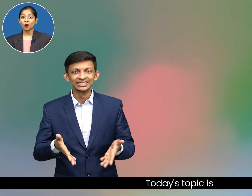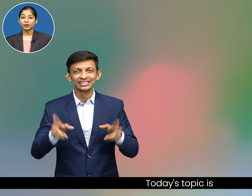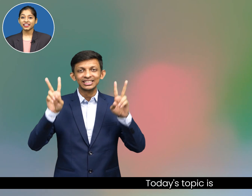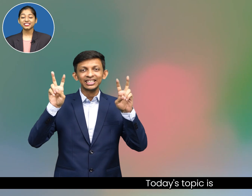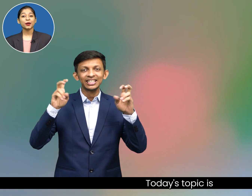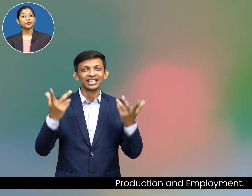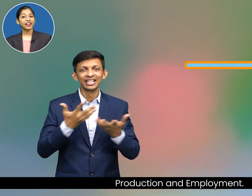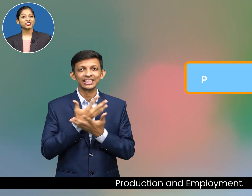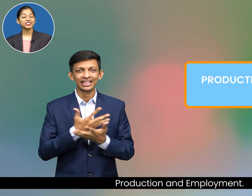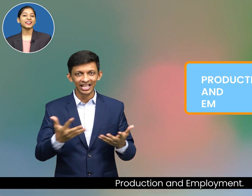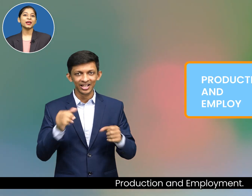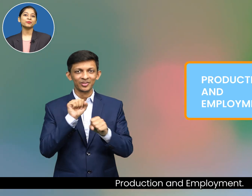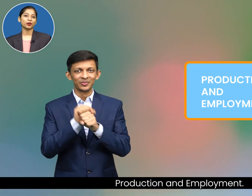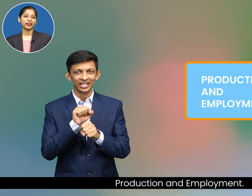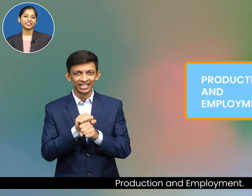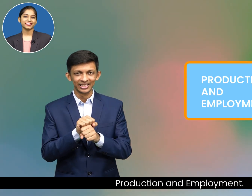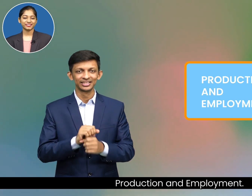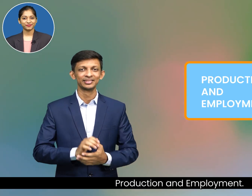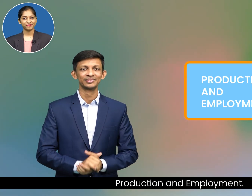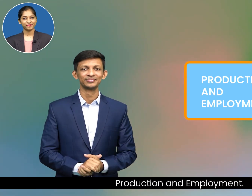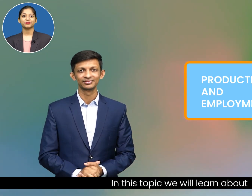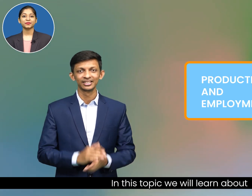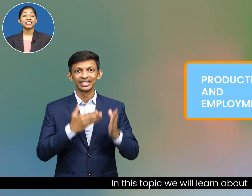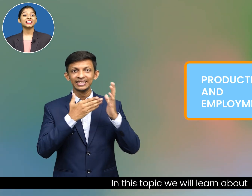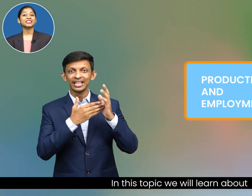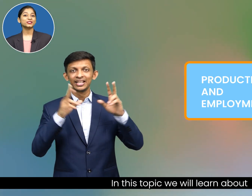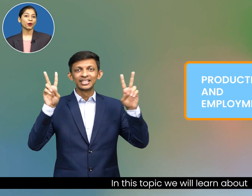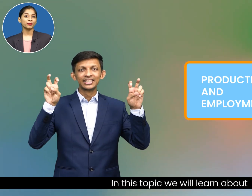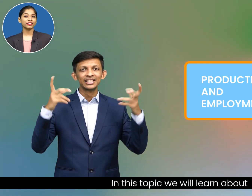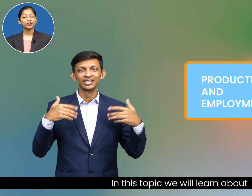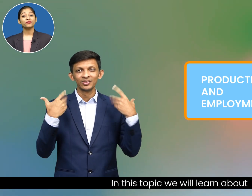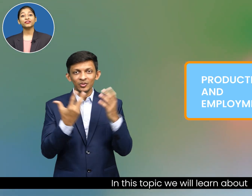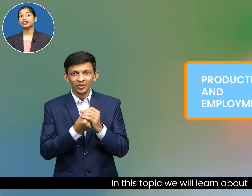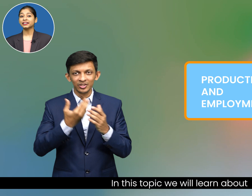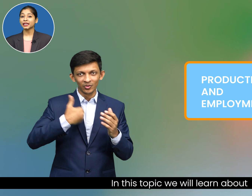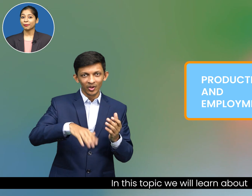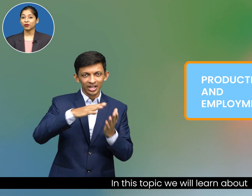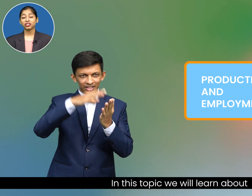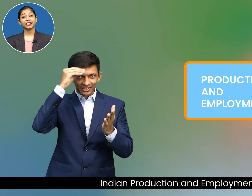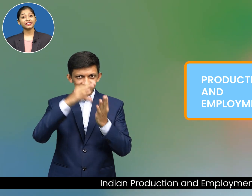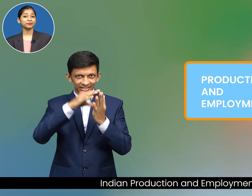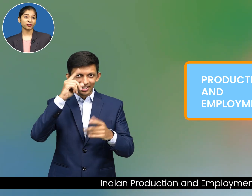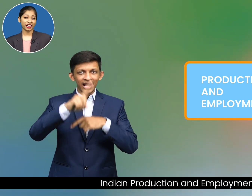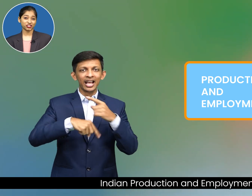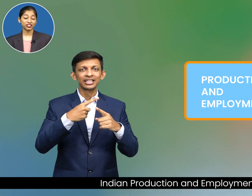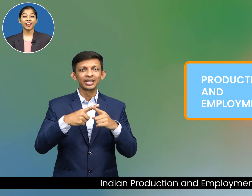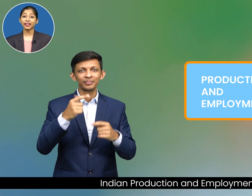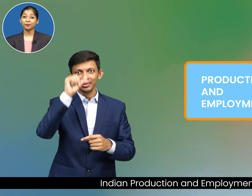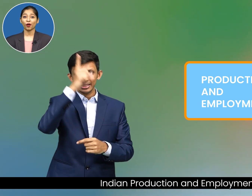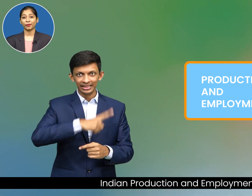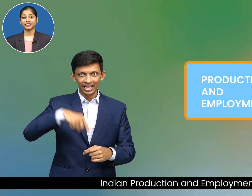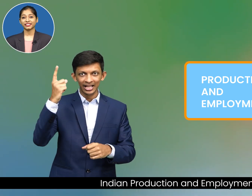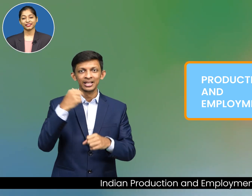Today's topic is production and employment. In this topic, we will learn about Indian production